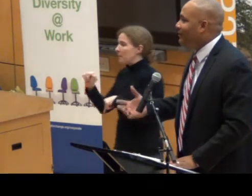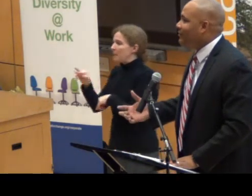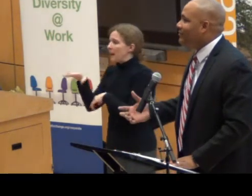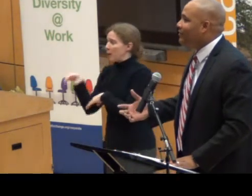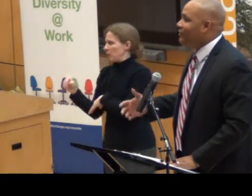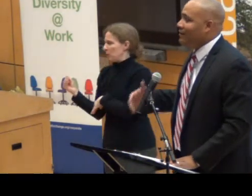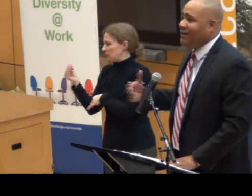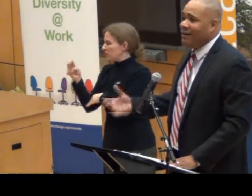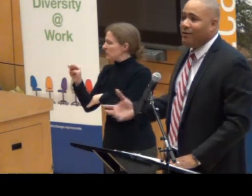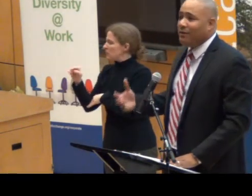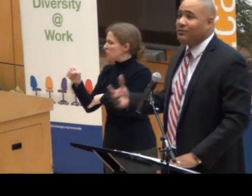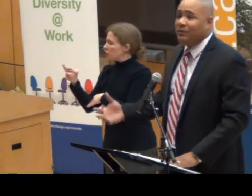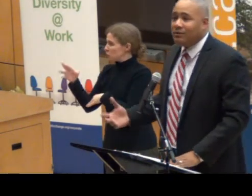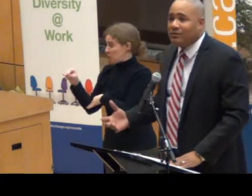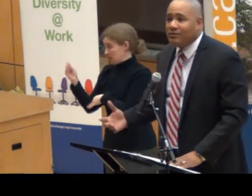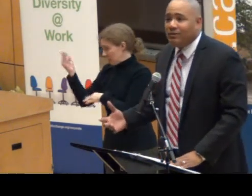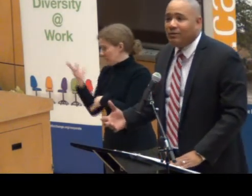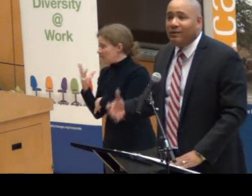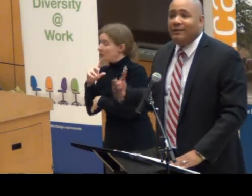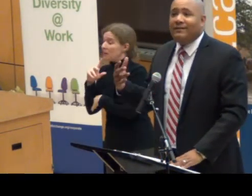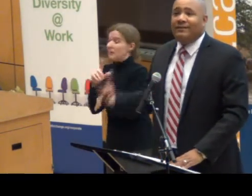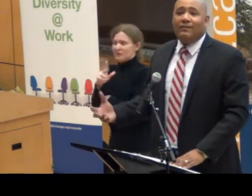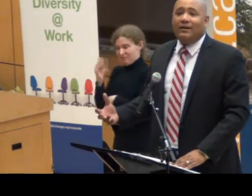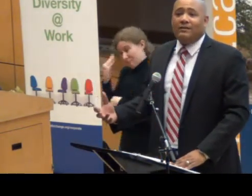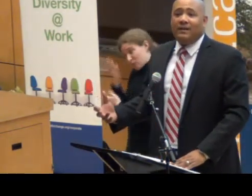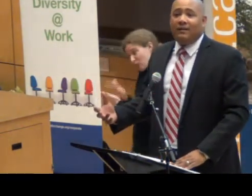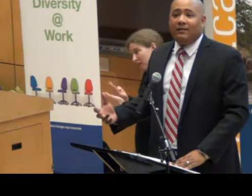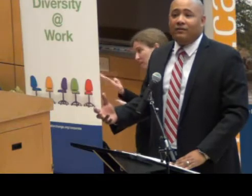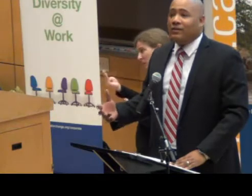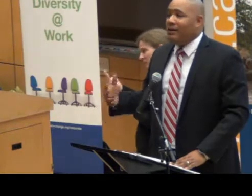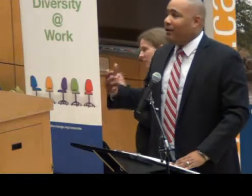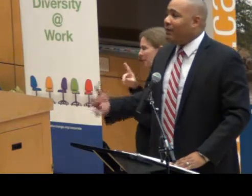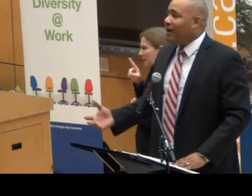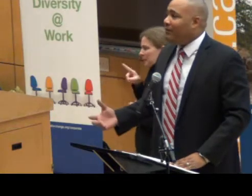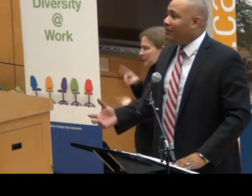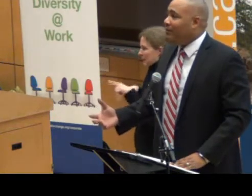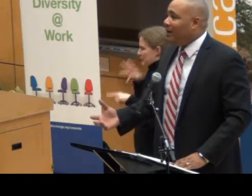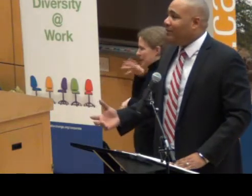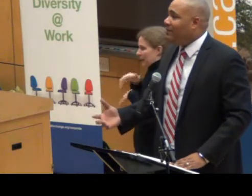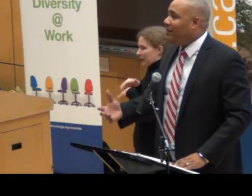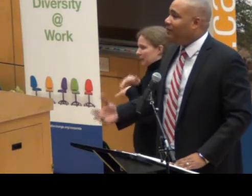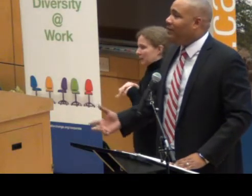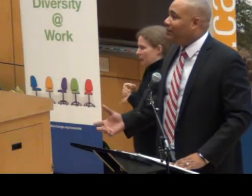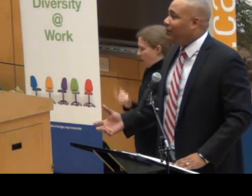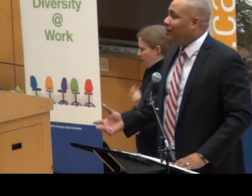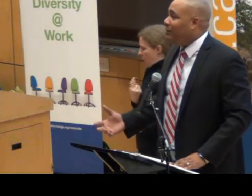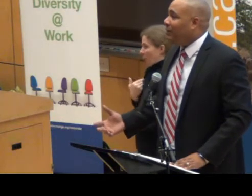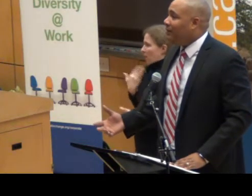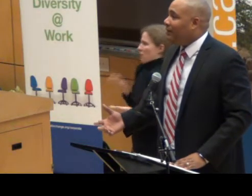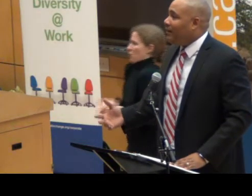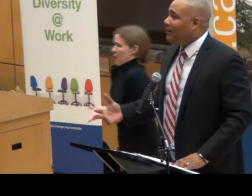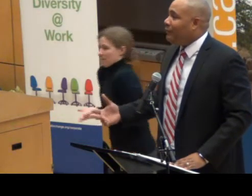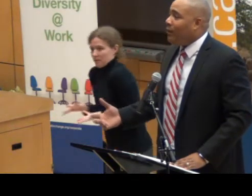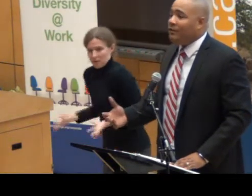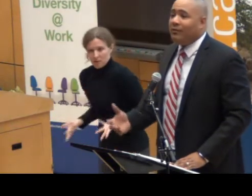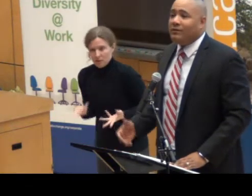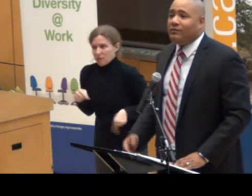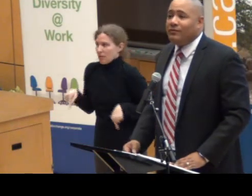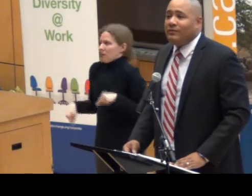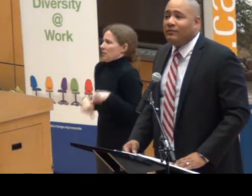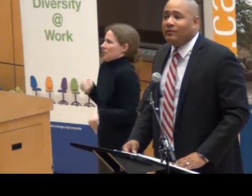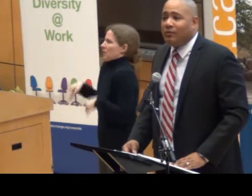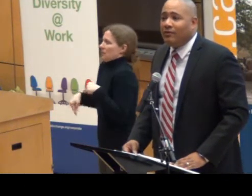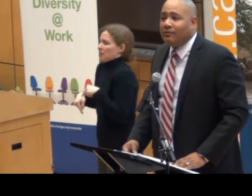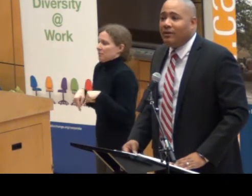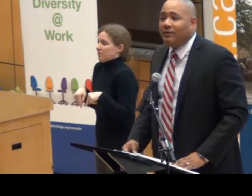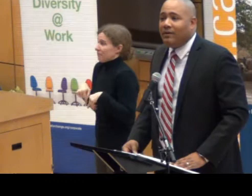me, Mario Sergio, that he came here when he was 14 years old, didn't know how to speak English, arrived here by himself, didn't know anyone, and walked around the